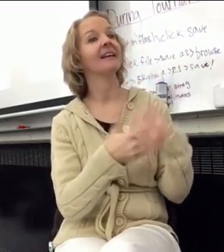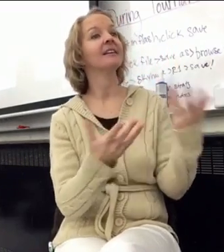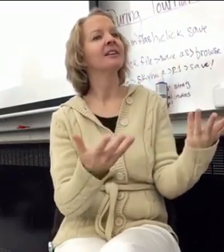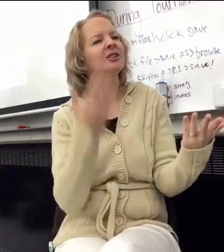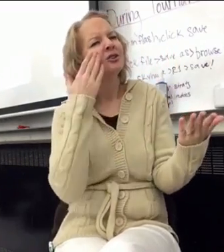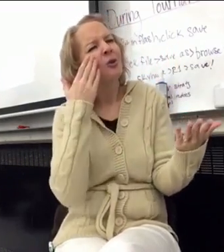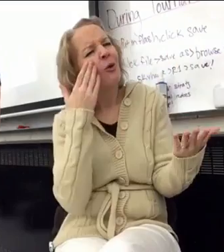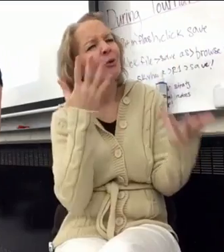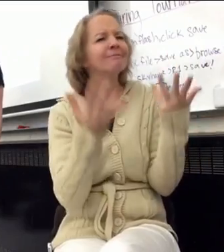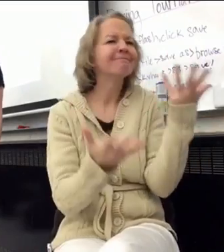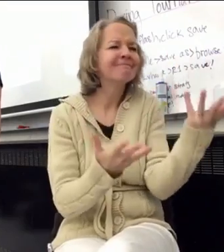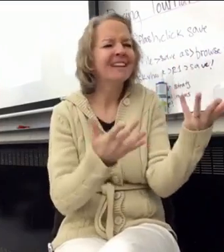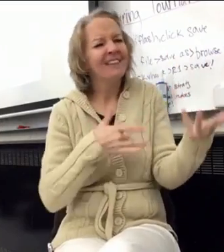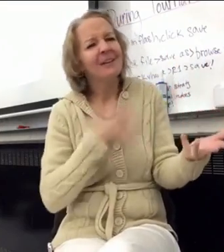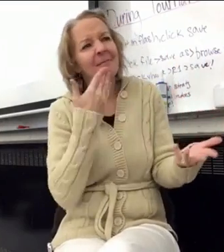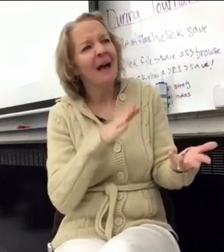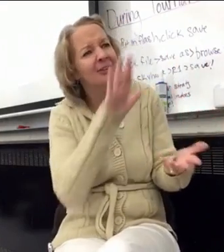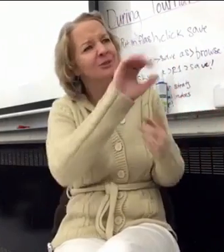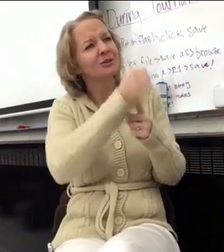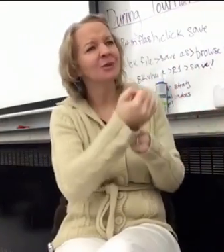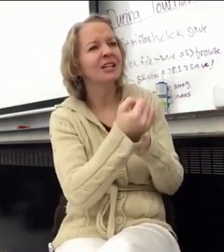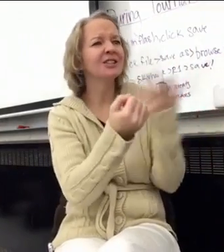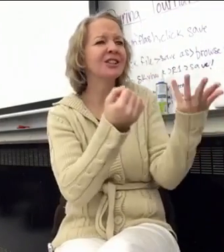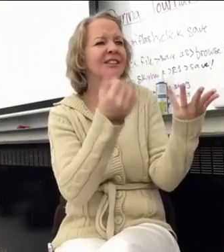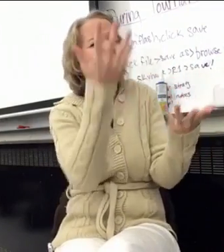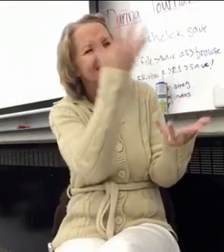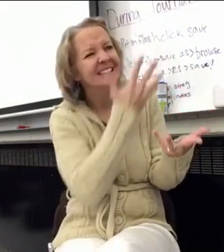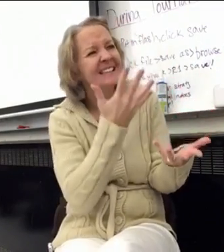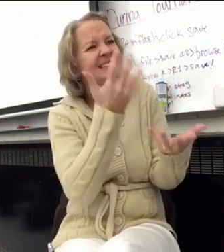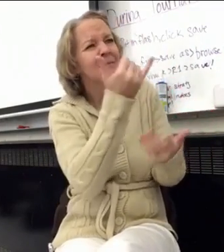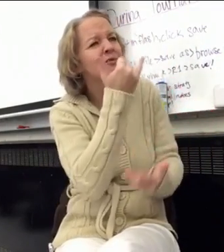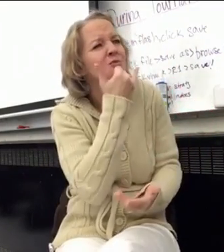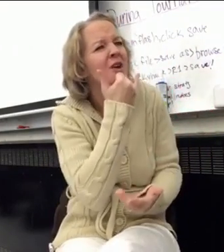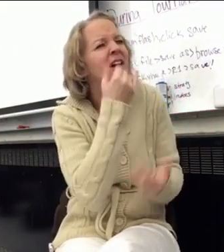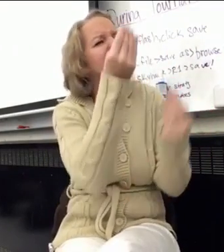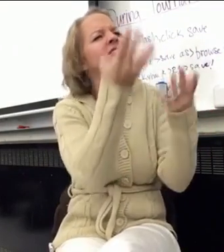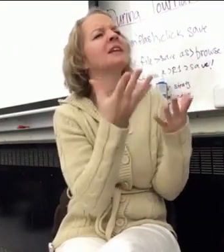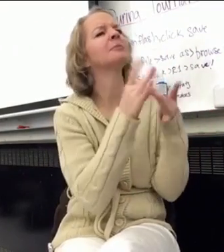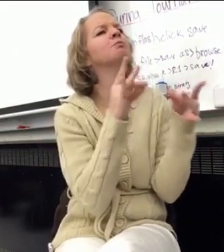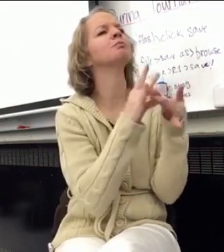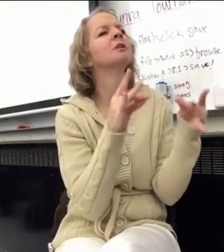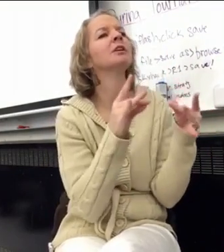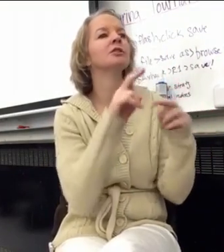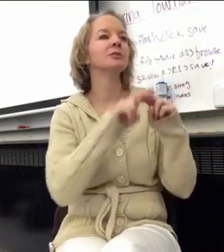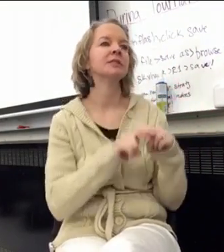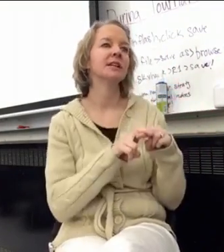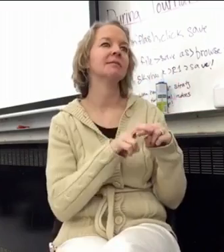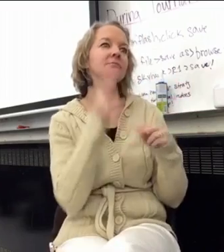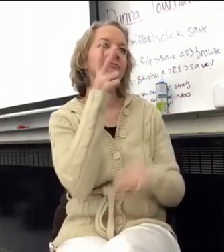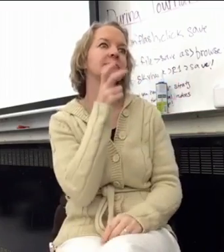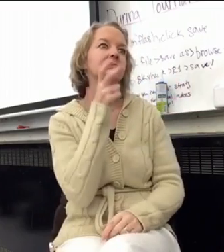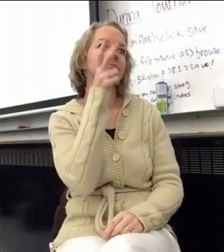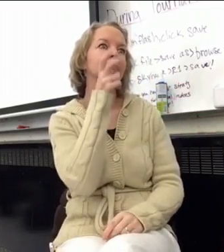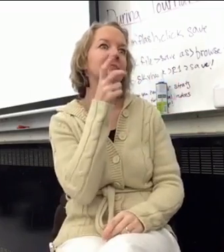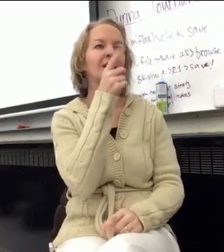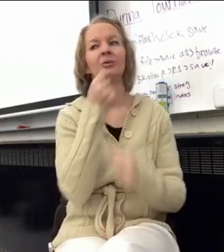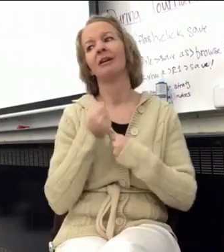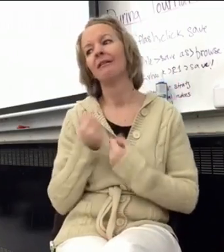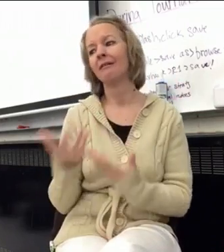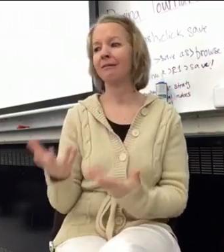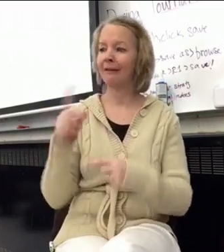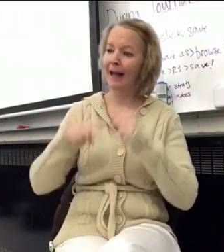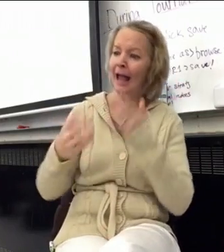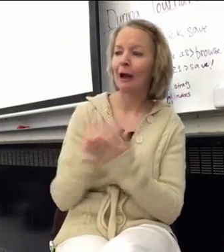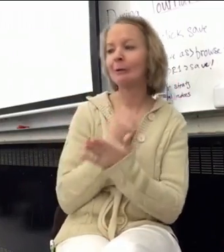you know, I feel really bad. You look like something's wrong. Why don't you tell me about your life? And you sit there for 2.5 hours, and you tell him how you can't make